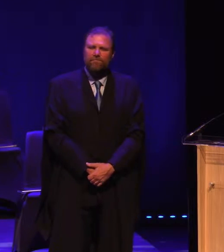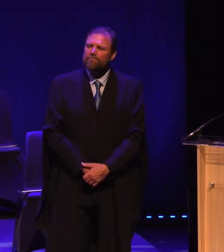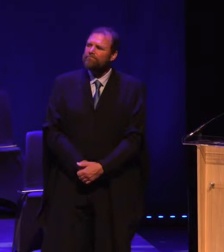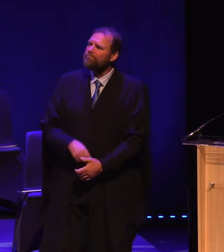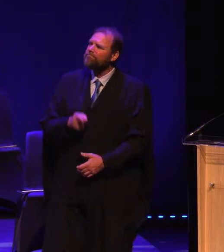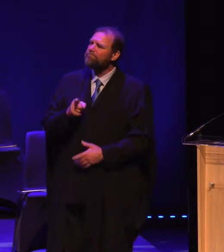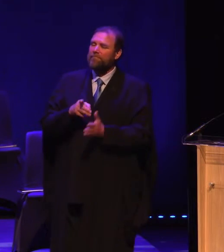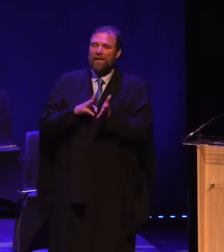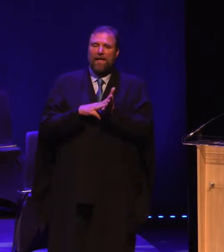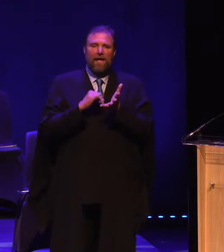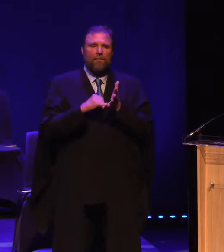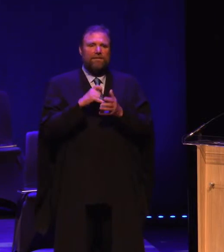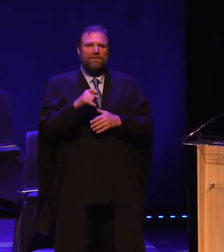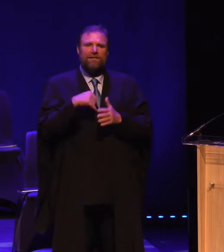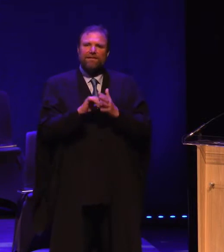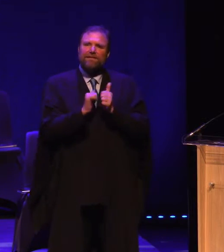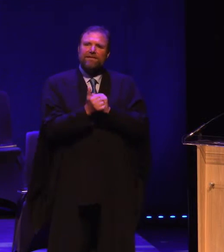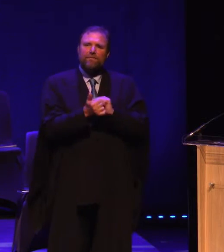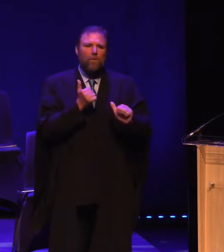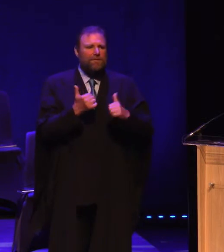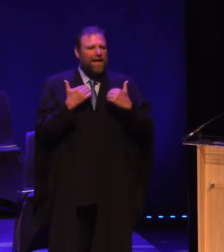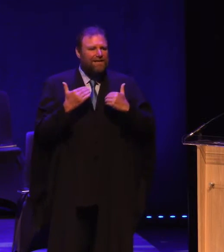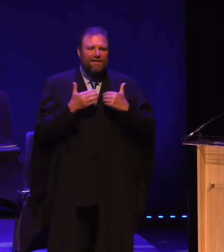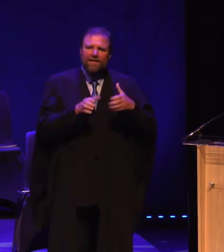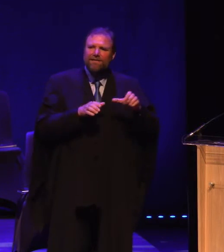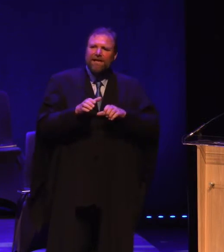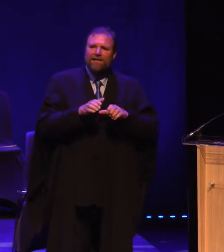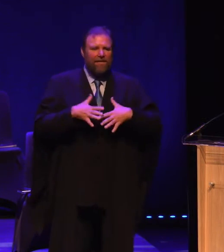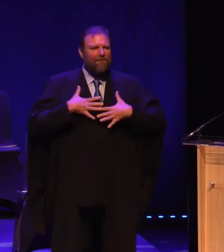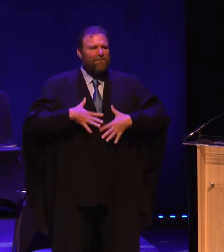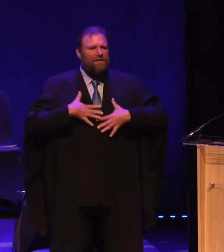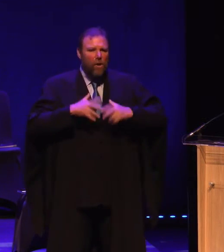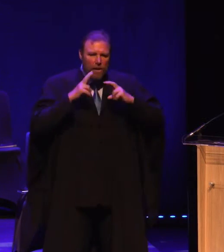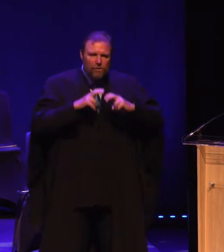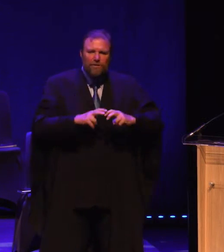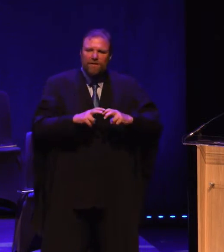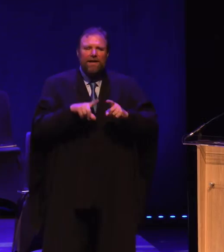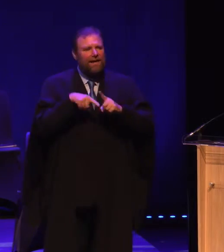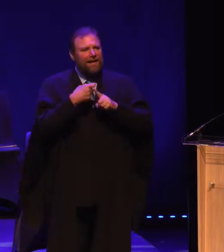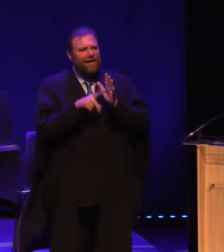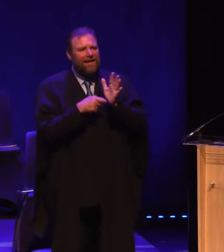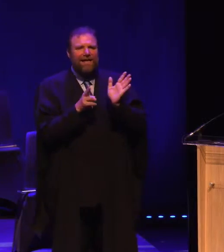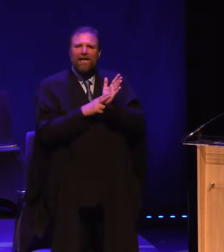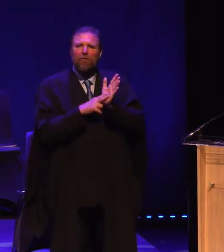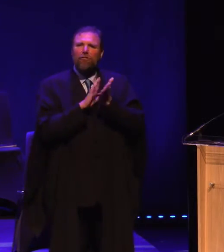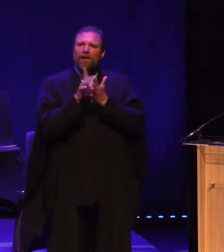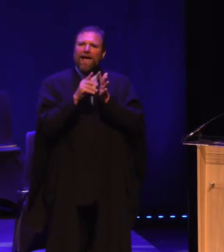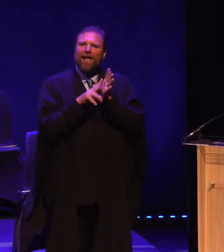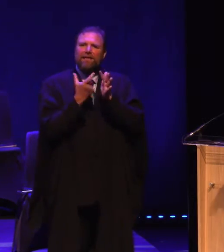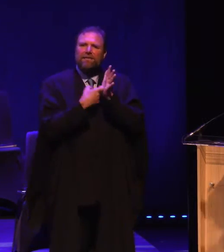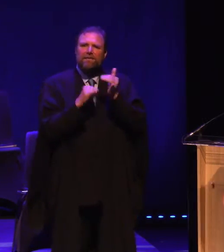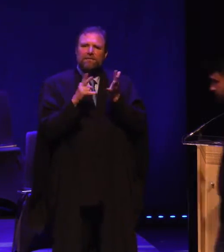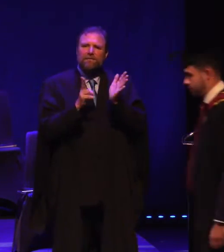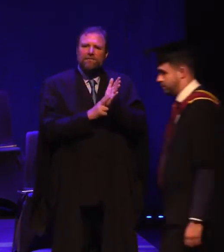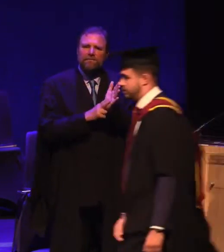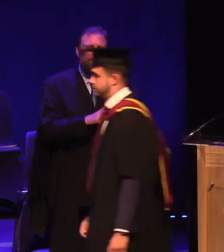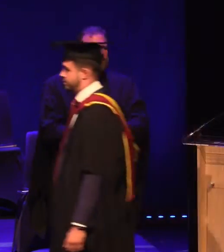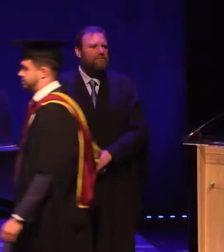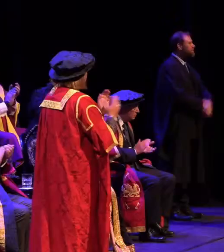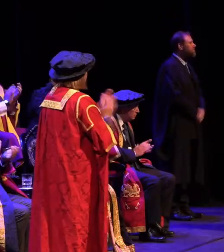And for the Master of Science in Sport and Exercise Science, Physiology, Kieran Henderson.